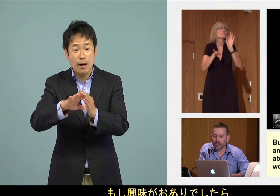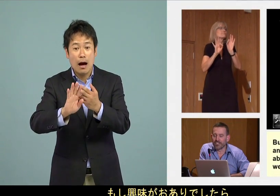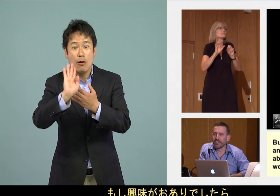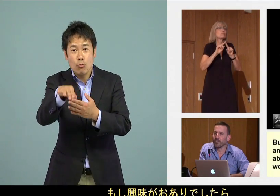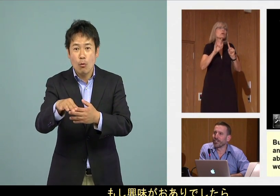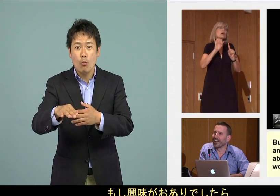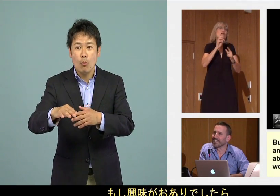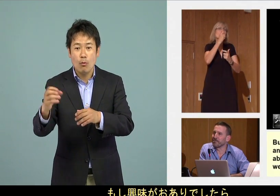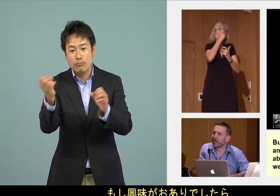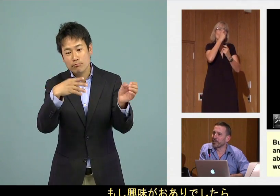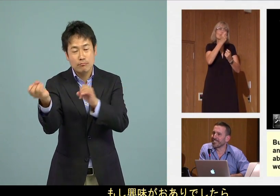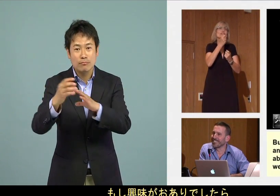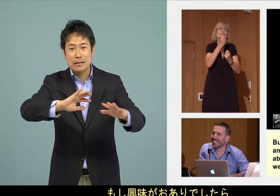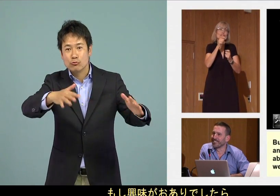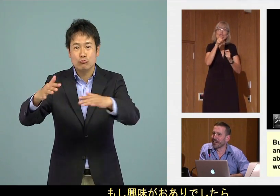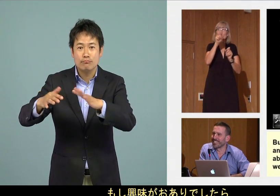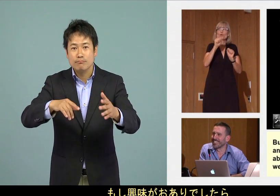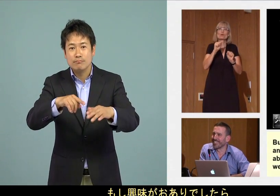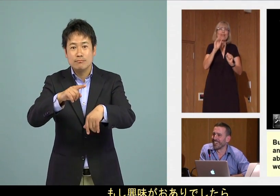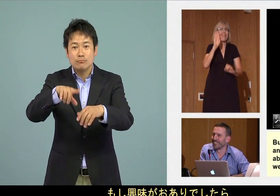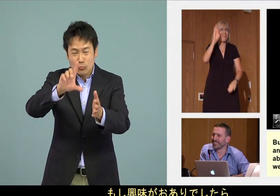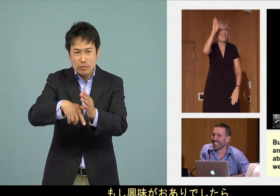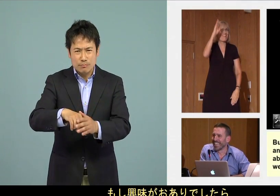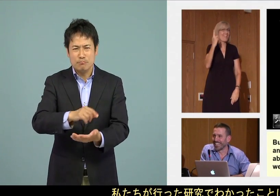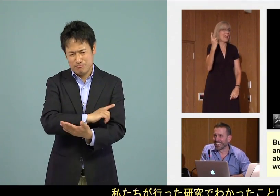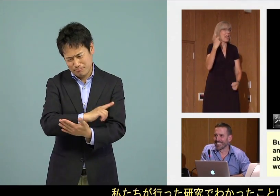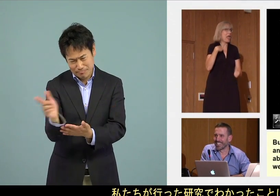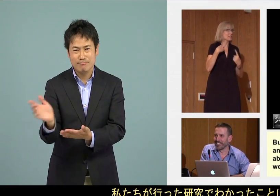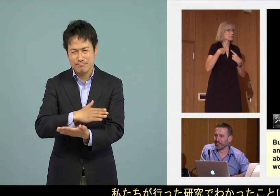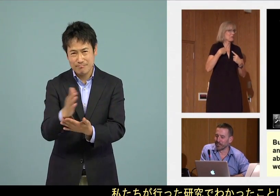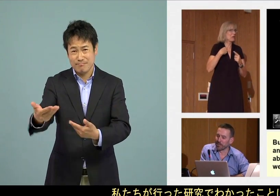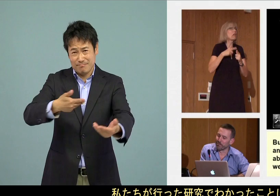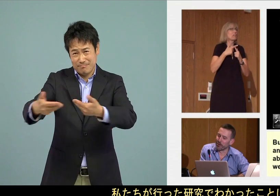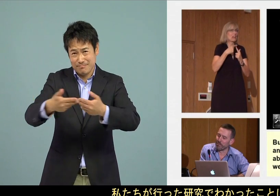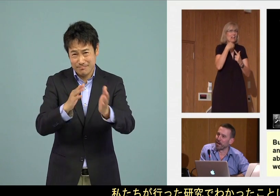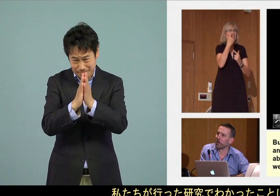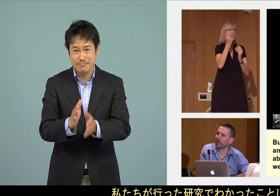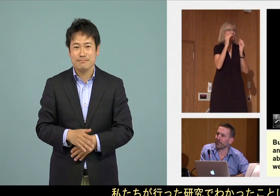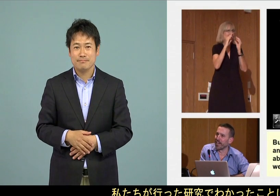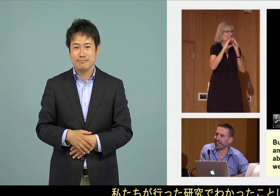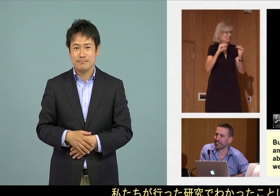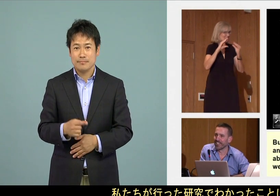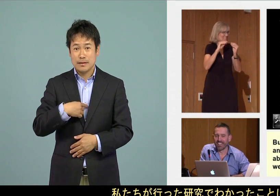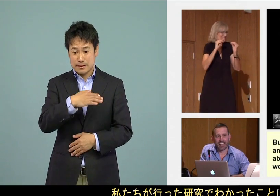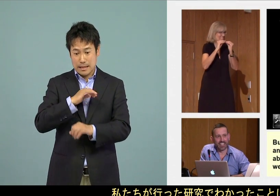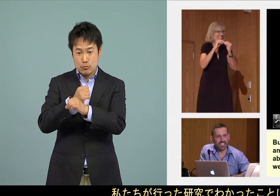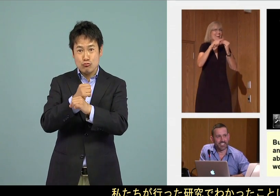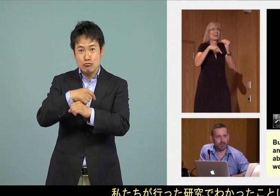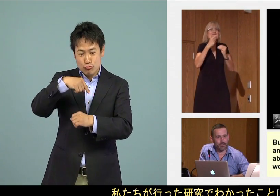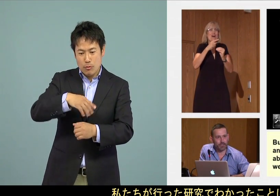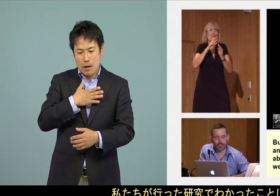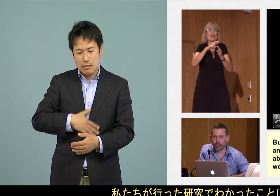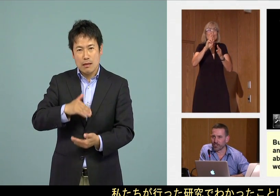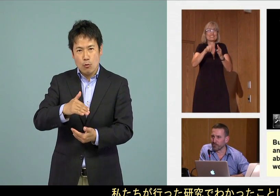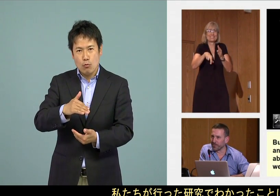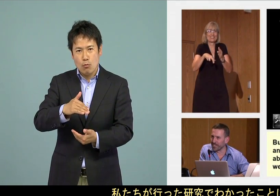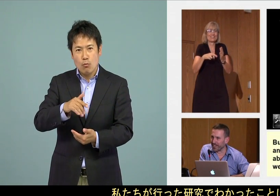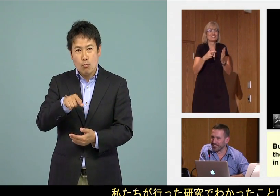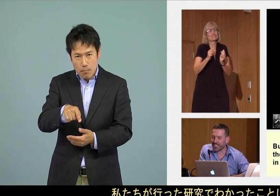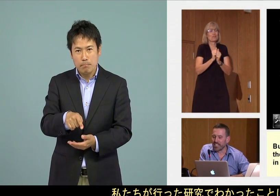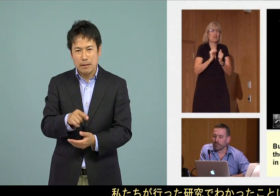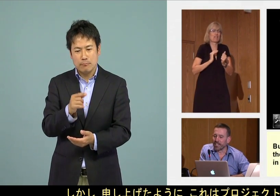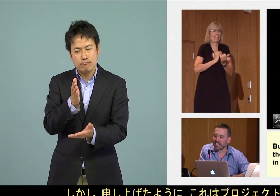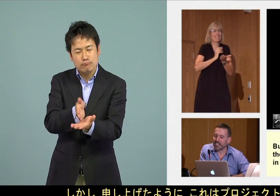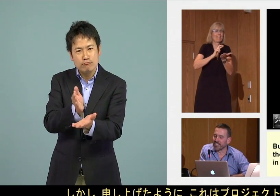you're interested, you can ask me a question in question time, and I can tell you a little bit more about what we found in some of the research that we've